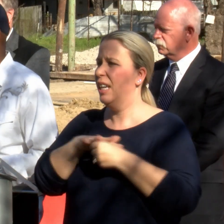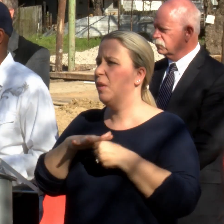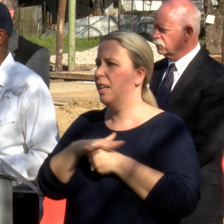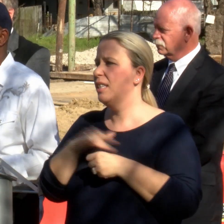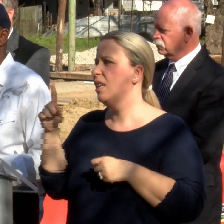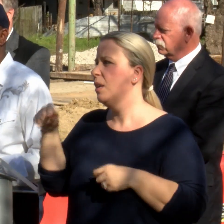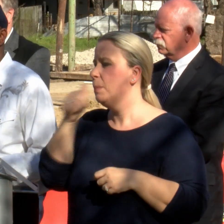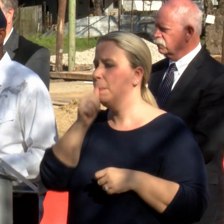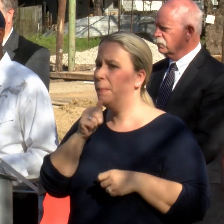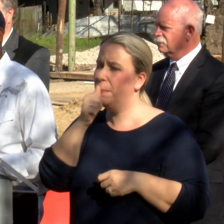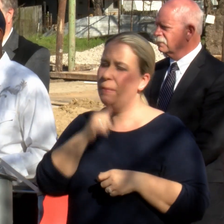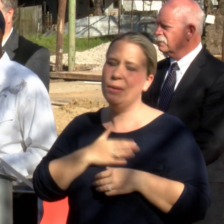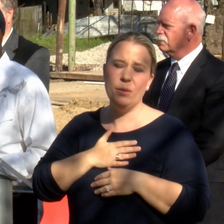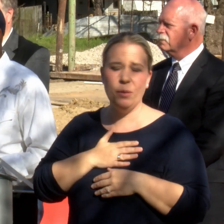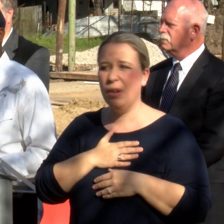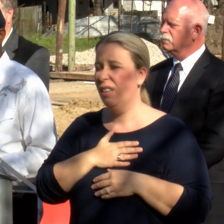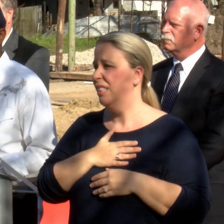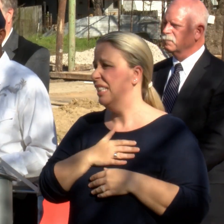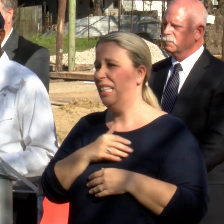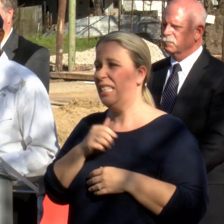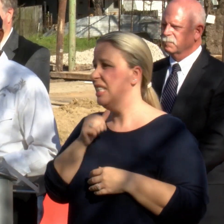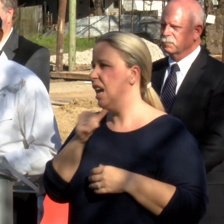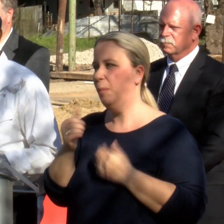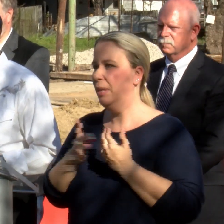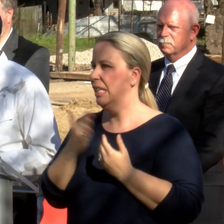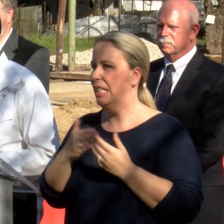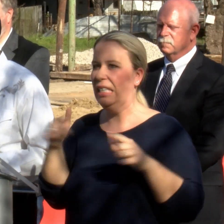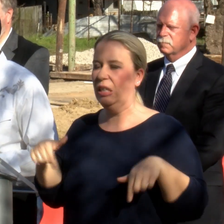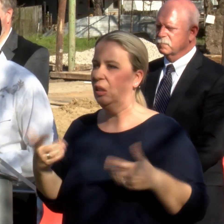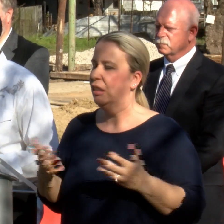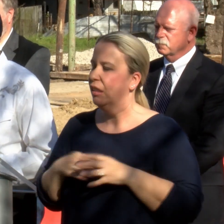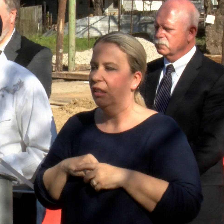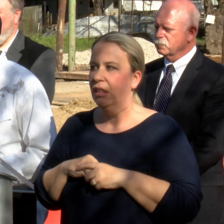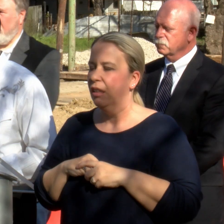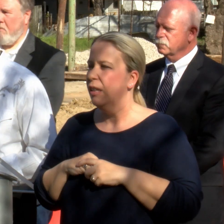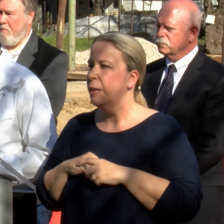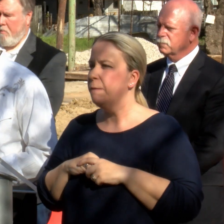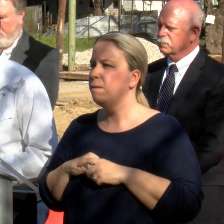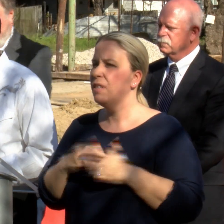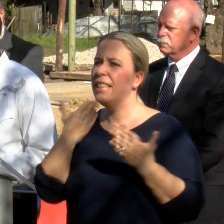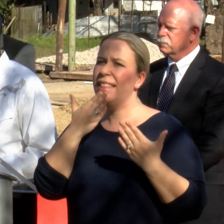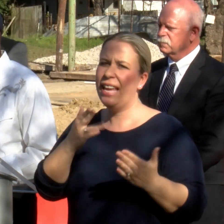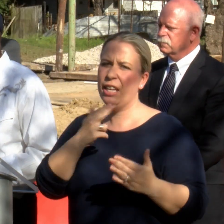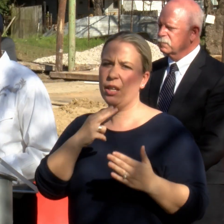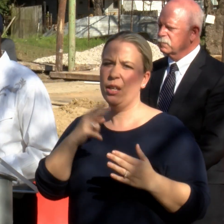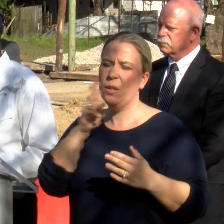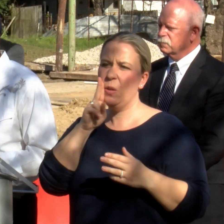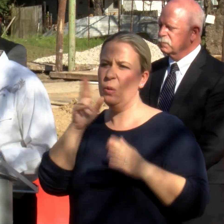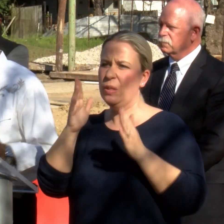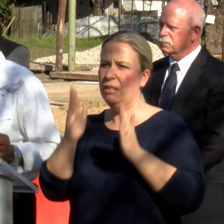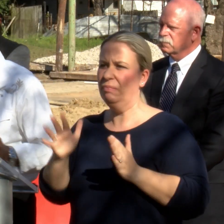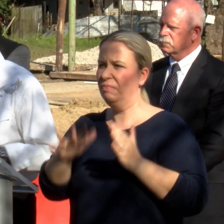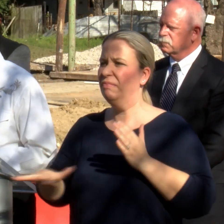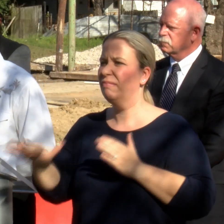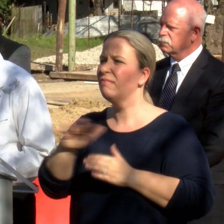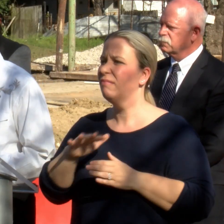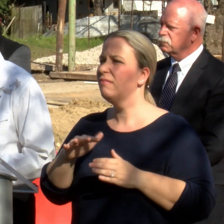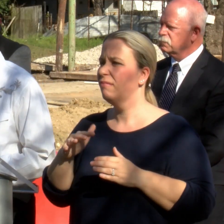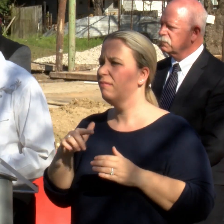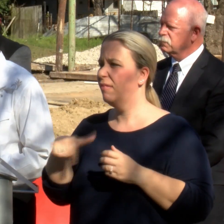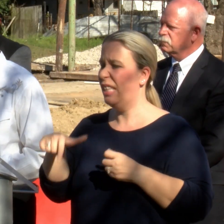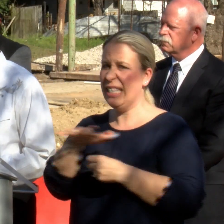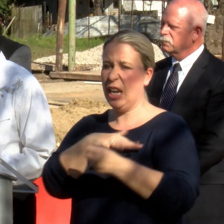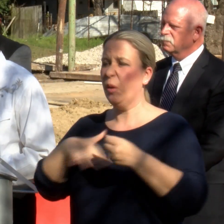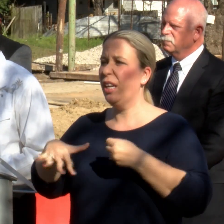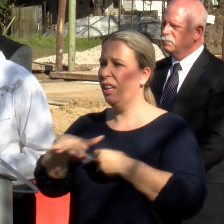their patience. We know it's been a huge inconvenience, and then want to thank Houstonians, certainly in the area,